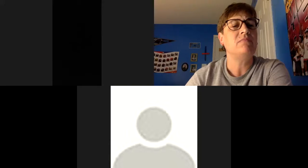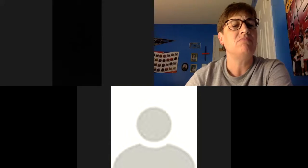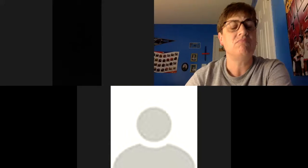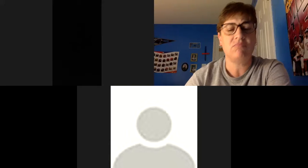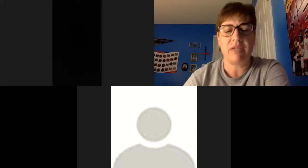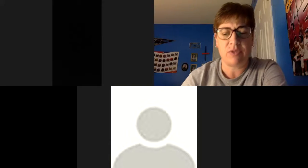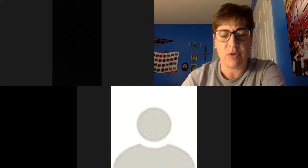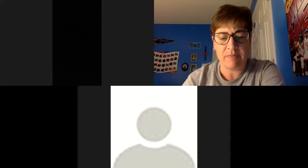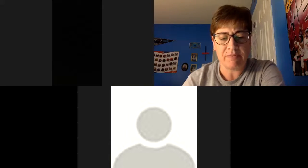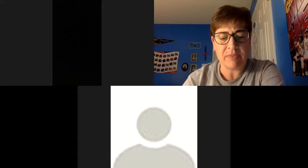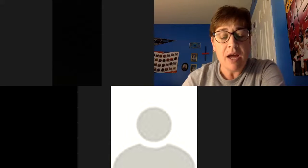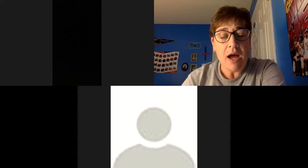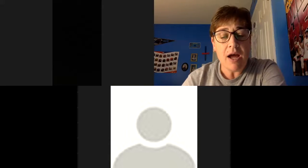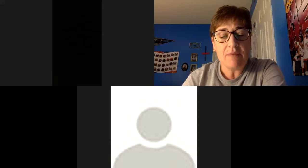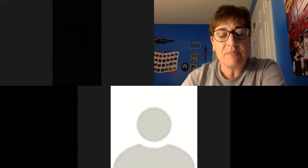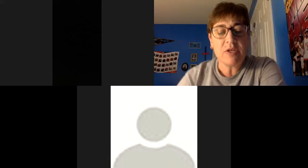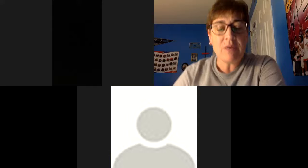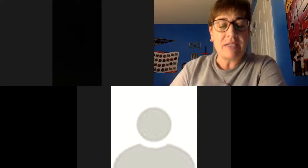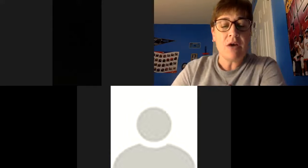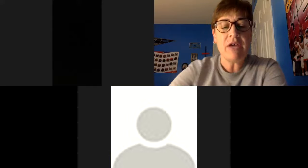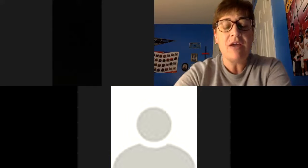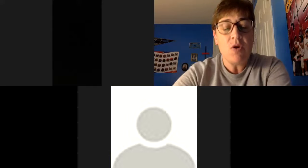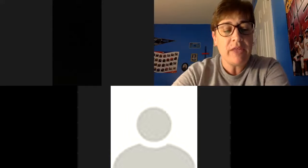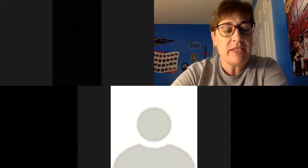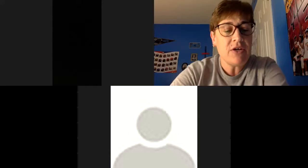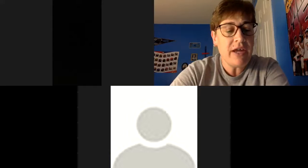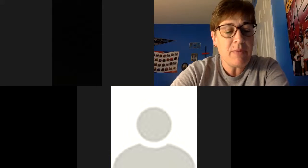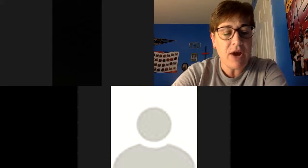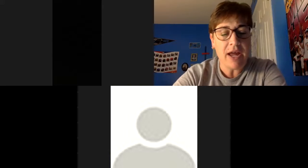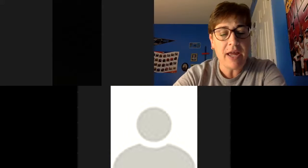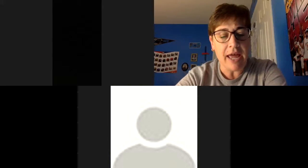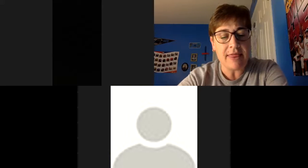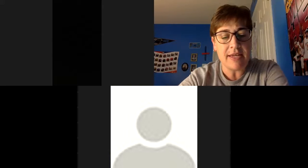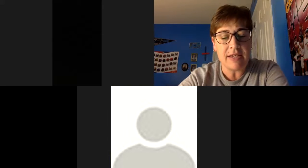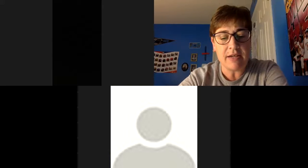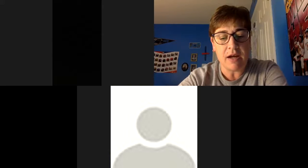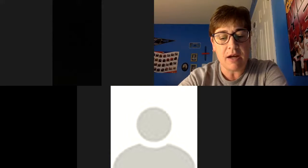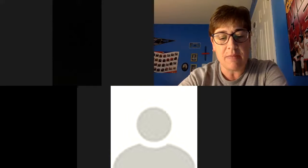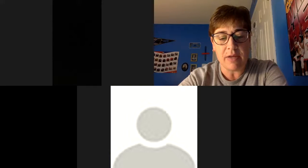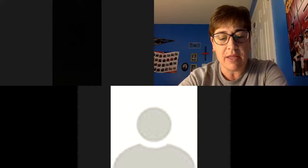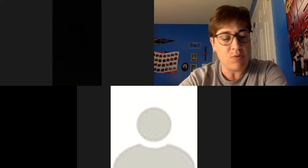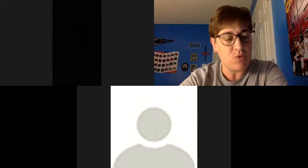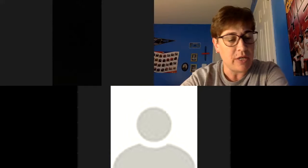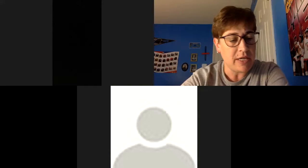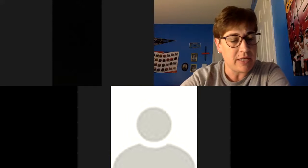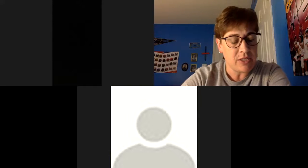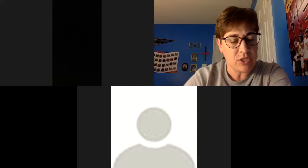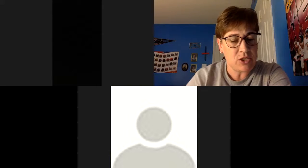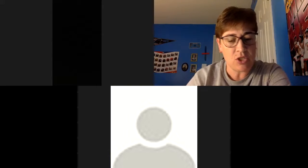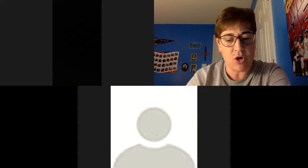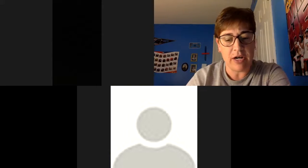Okay. That was weird. So anyways, okay. Well, let's go ahead and pray and then we'll